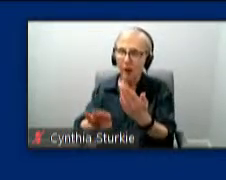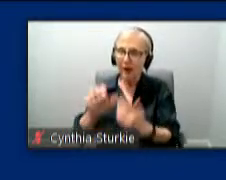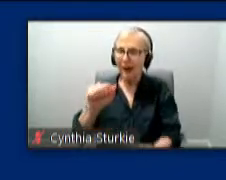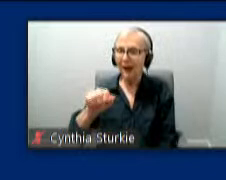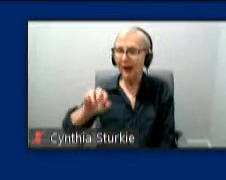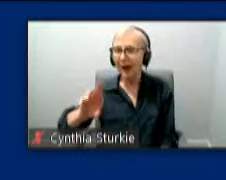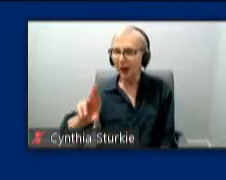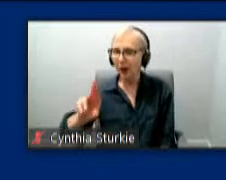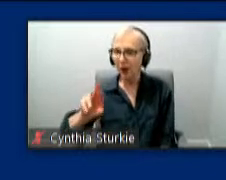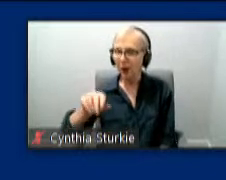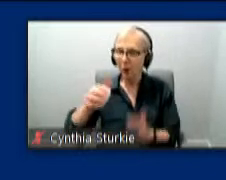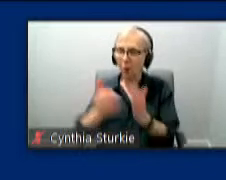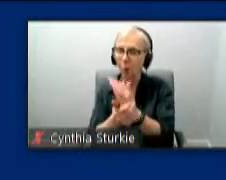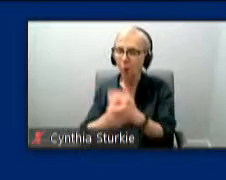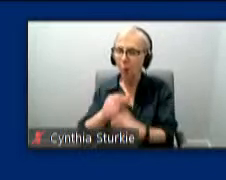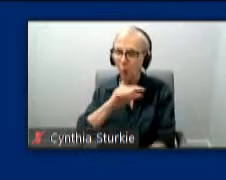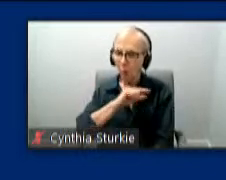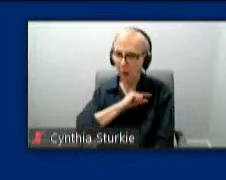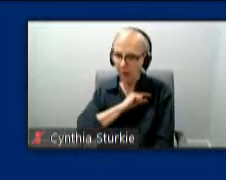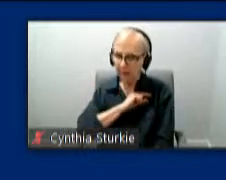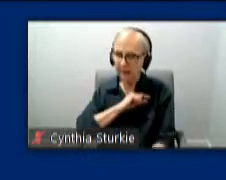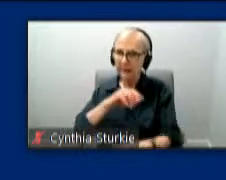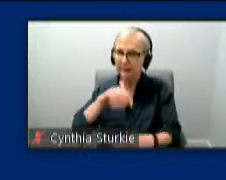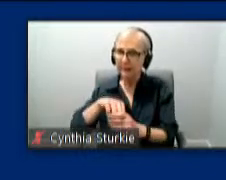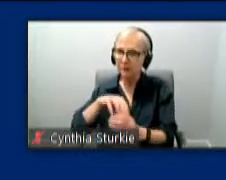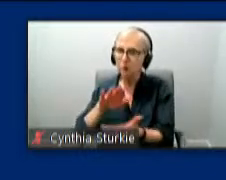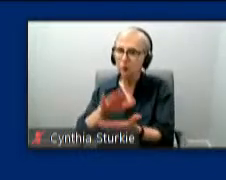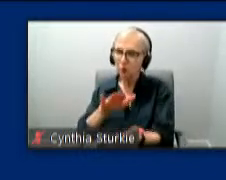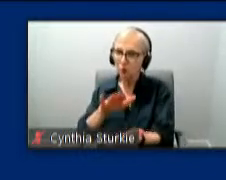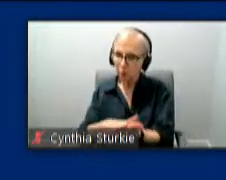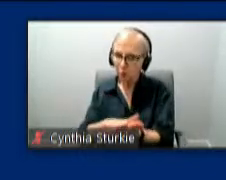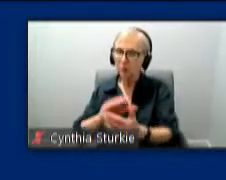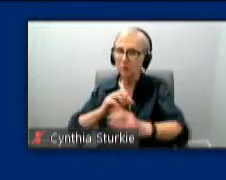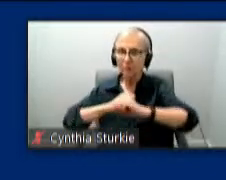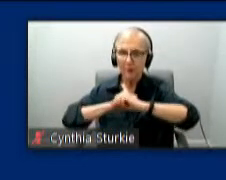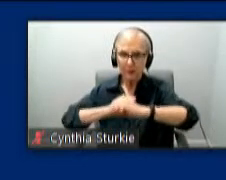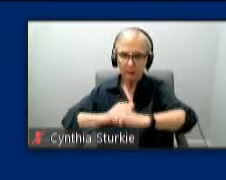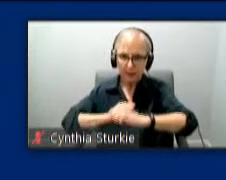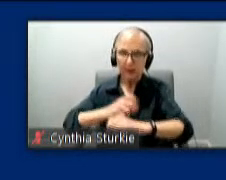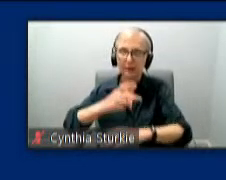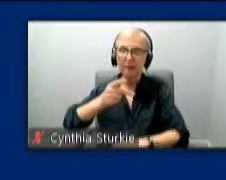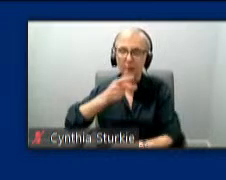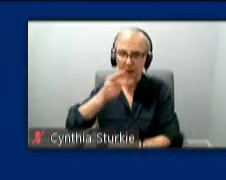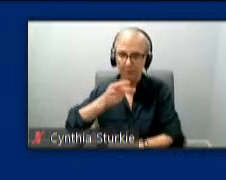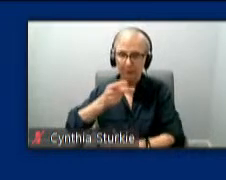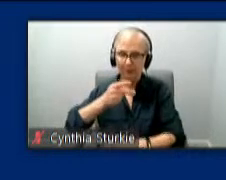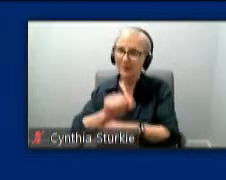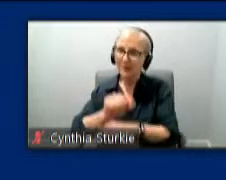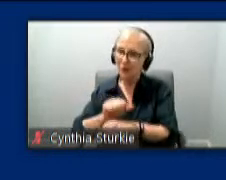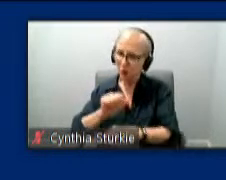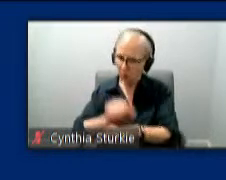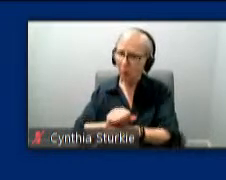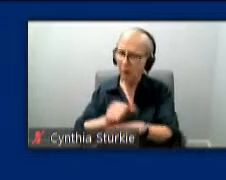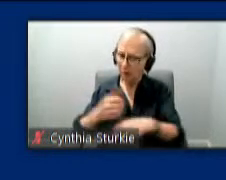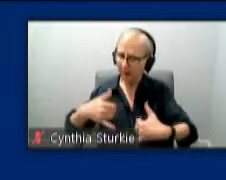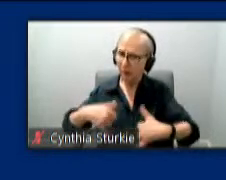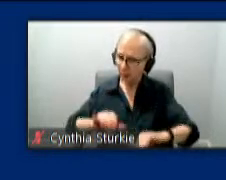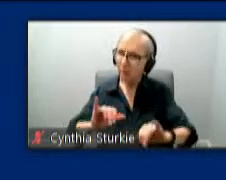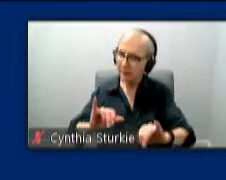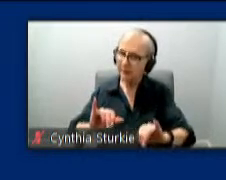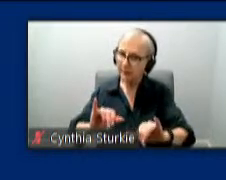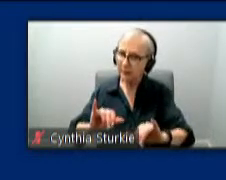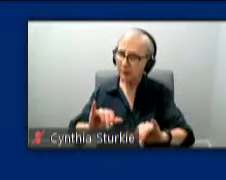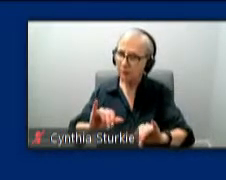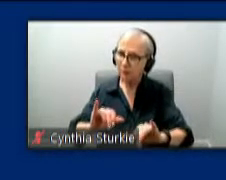settings where we can continue to provide ongoing protection for the public. And so this is the work that we will be doing behind the scenes